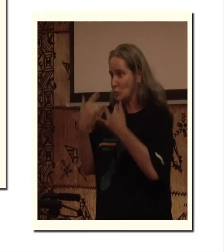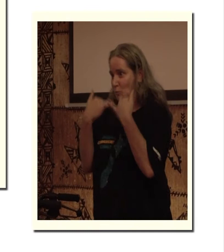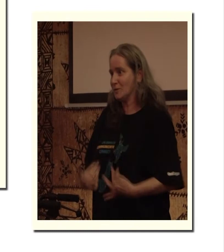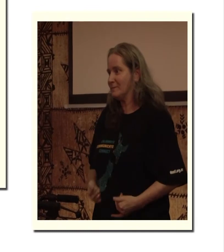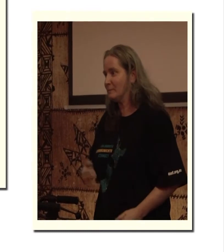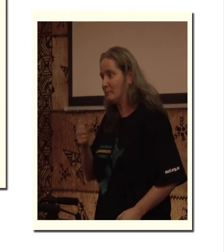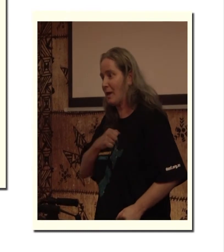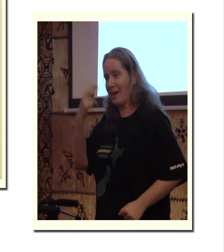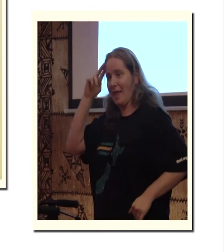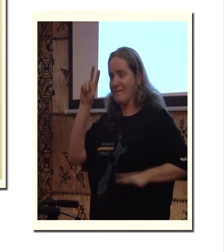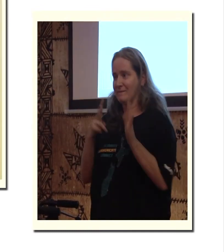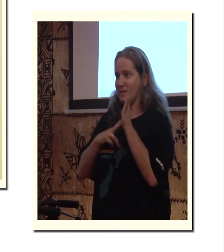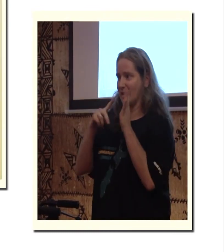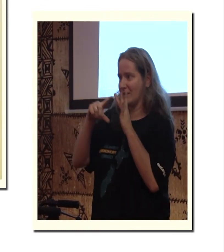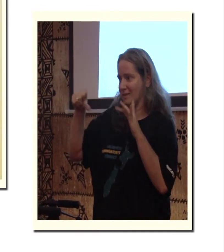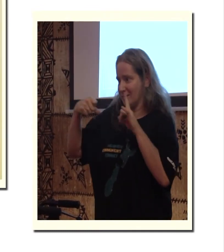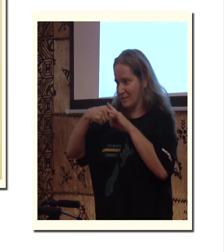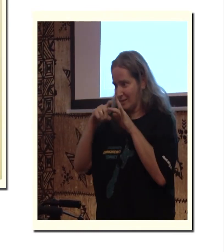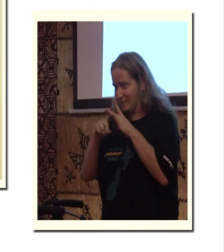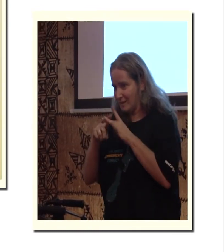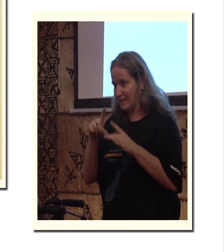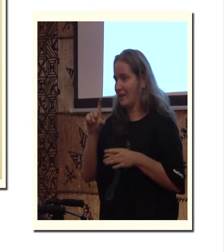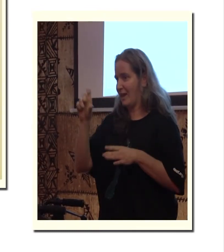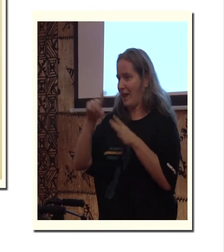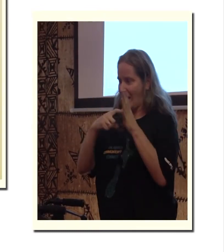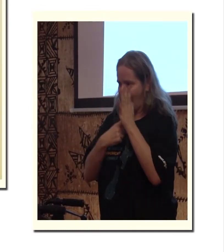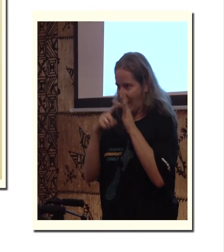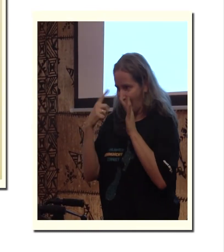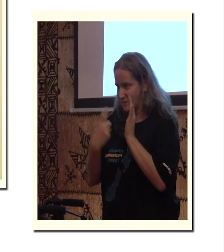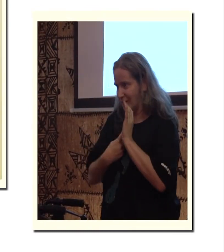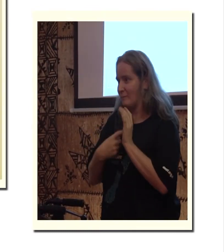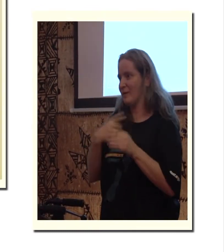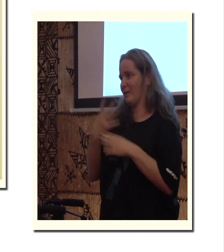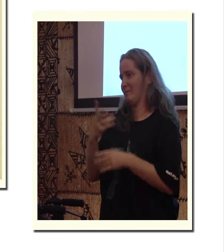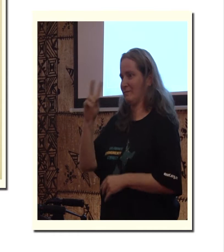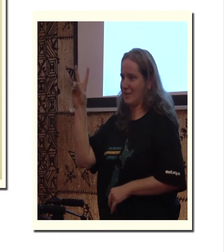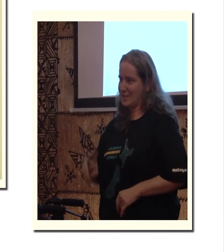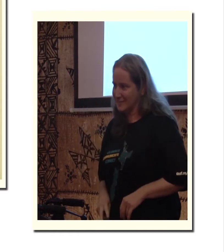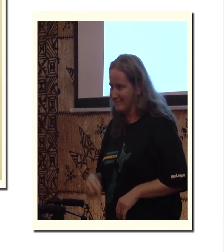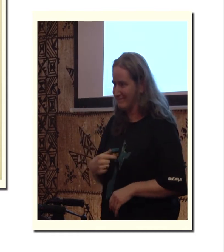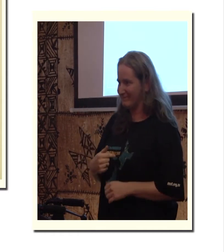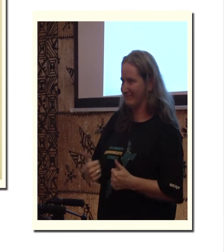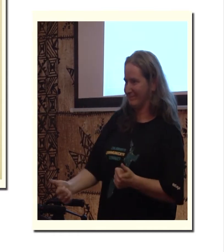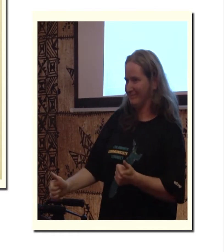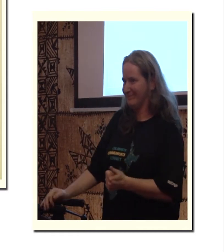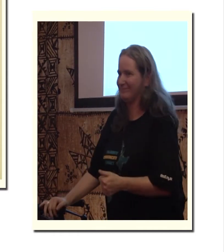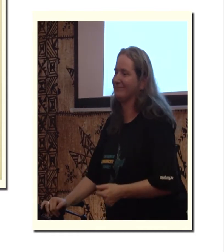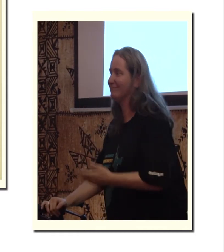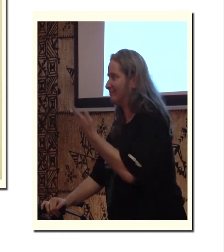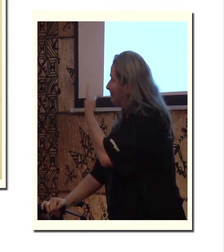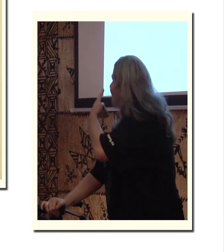Kia ora. Hello. Hello, hello, hello. My name is Vicky Carter, and this is my sign